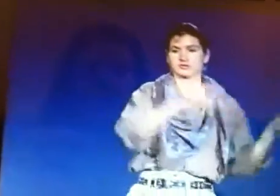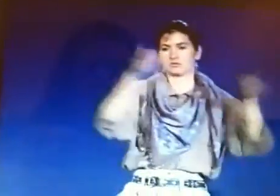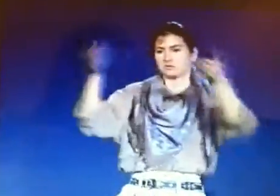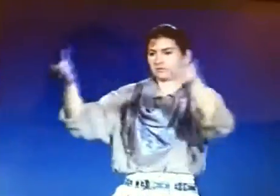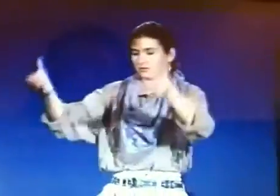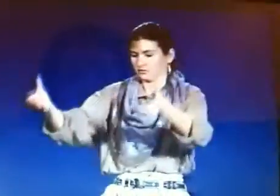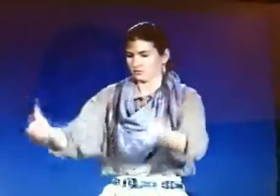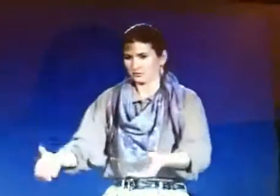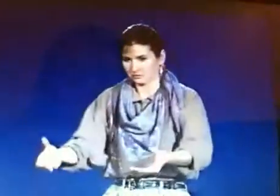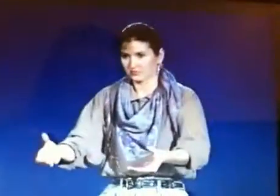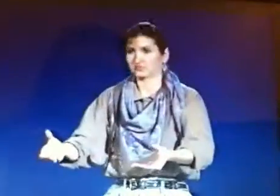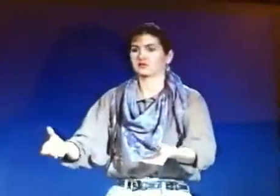matter.